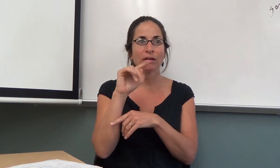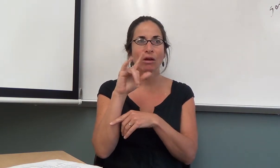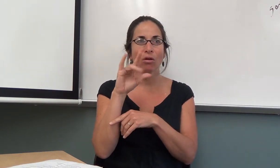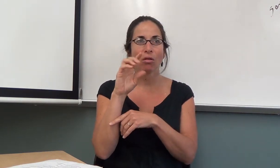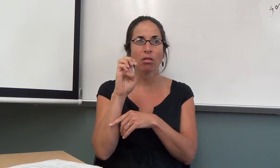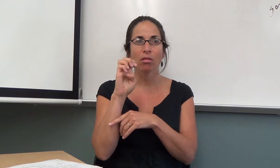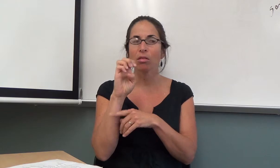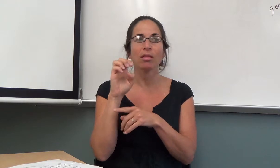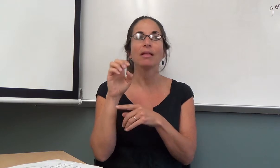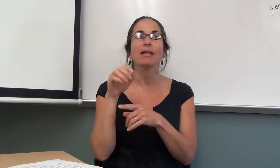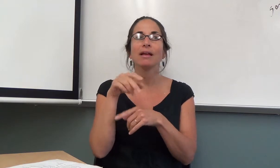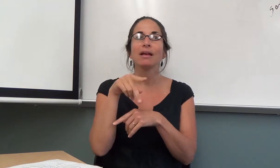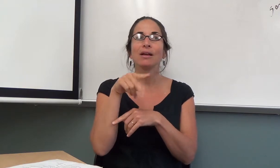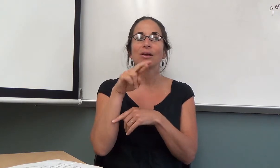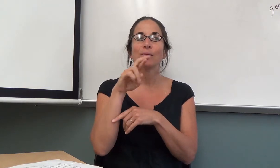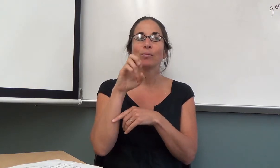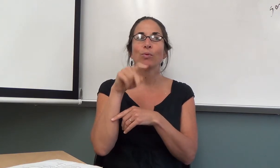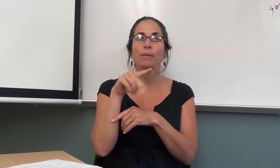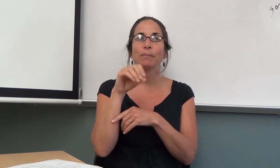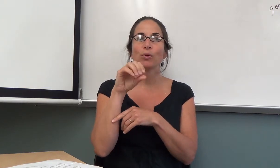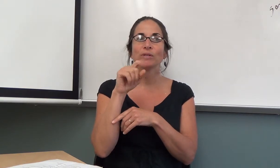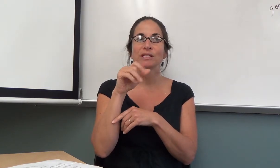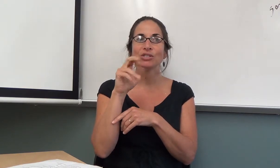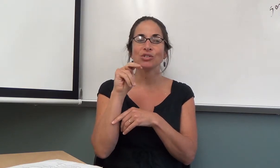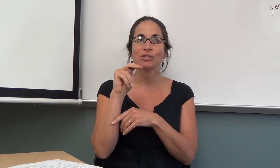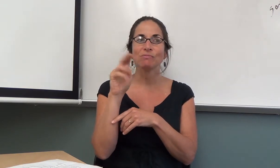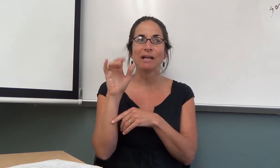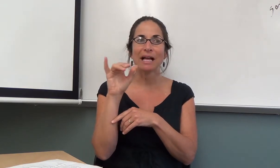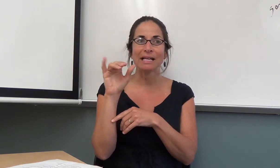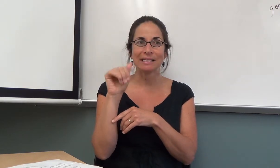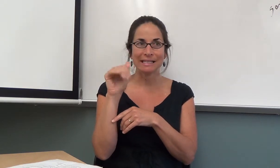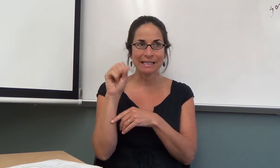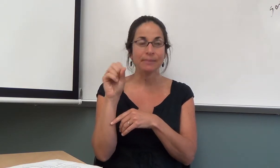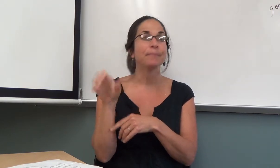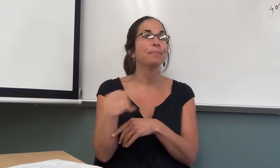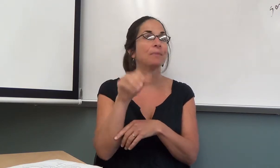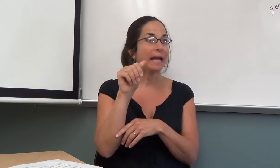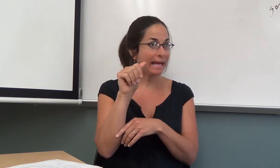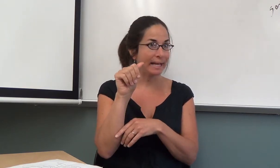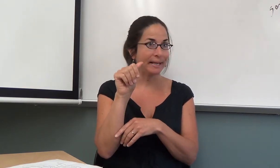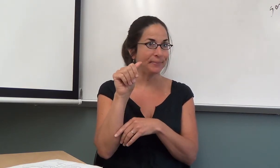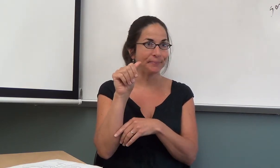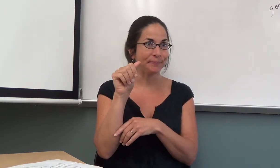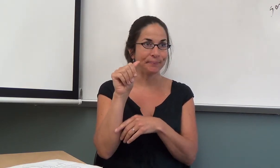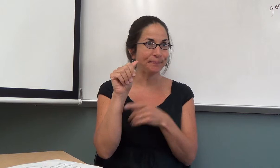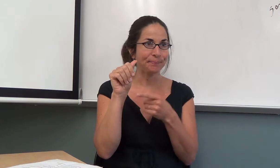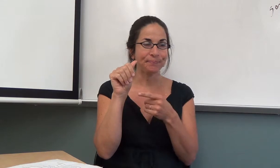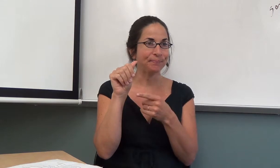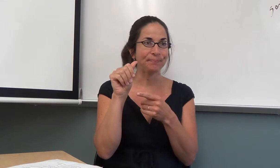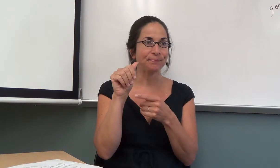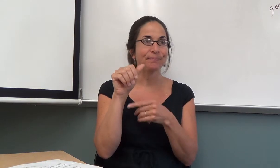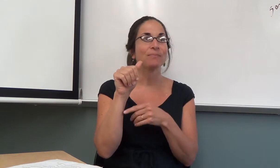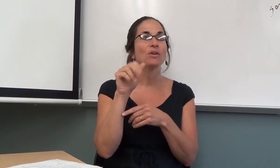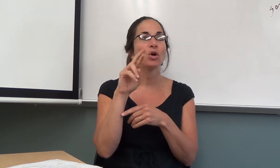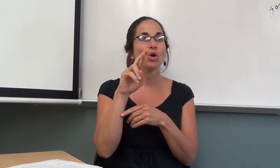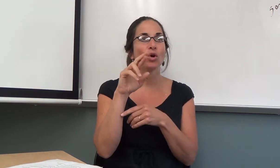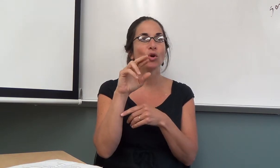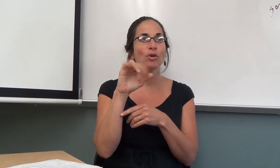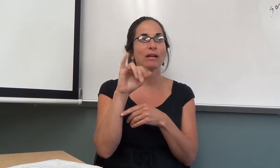Preposition. We're close. As a young, how about a? Nope, there's that word again. That's an article. Yeah, we don't know about that yet, though. We haven't talked about